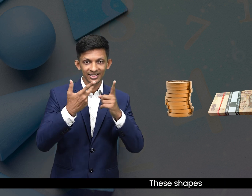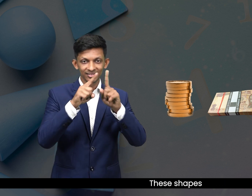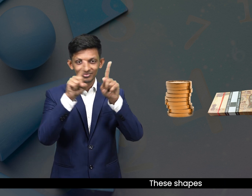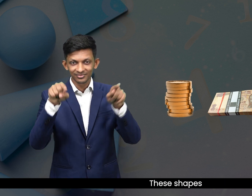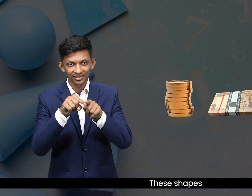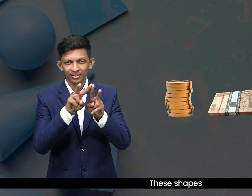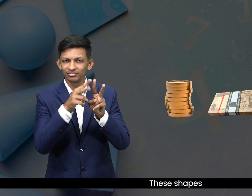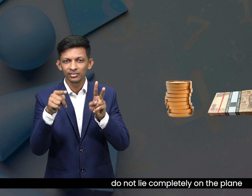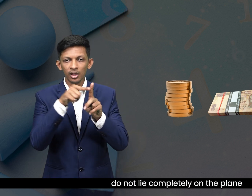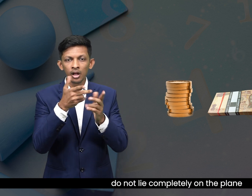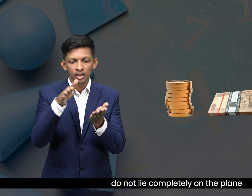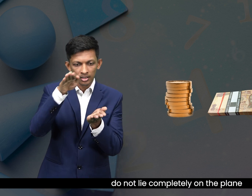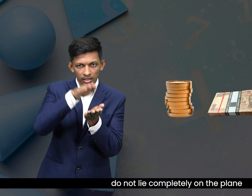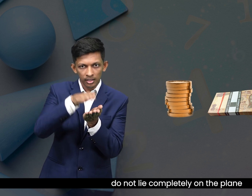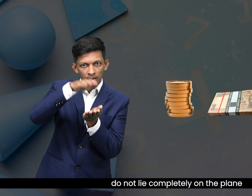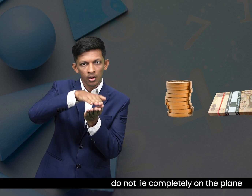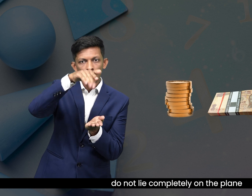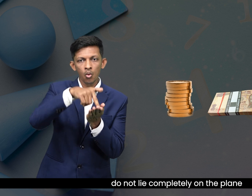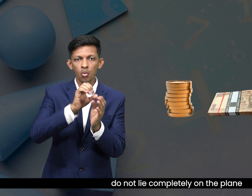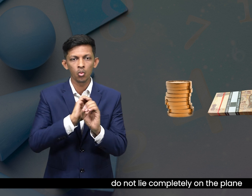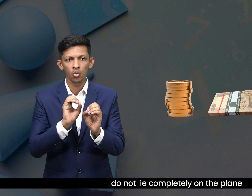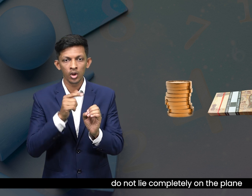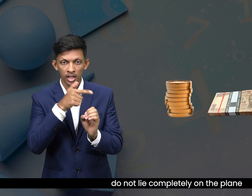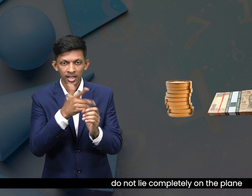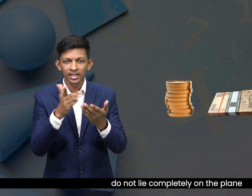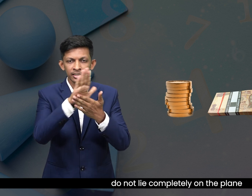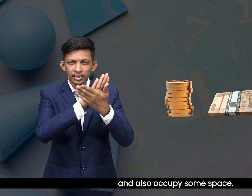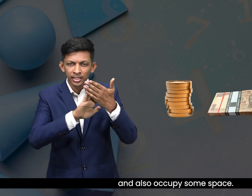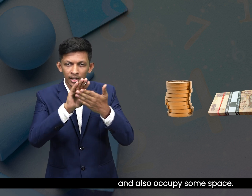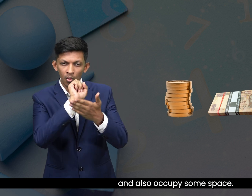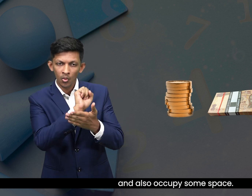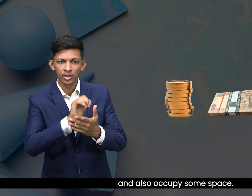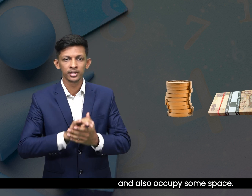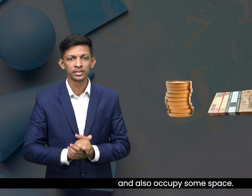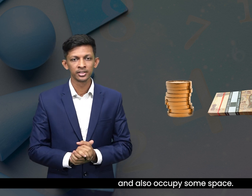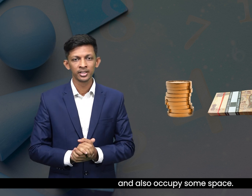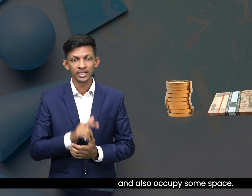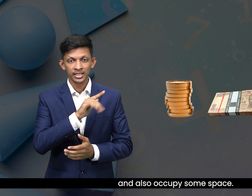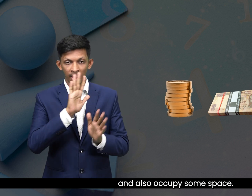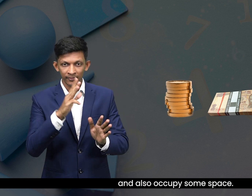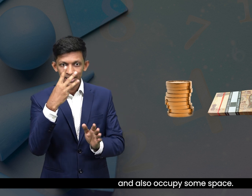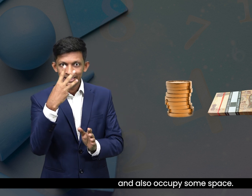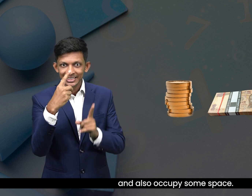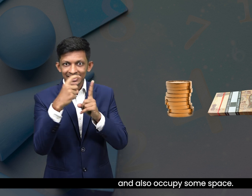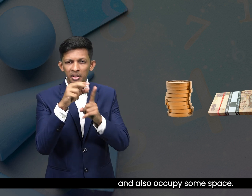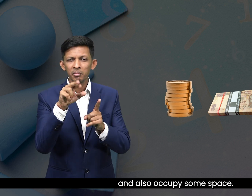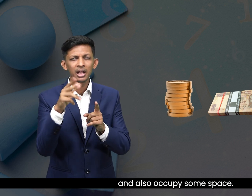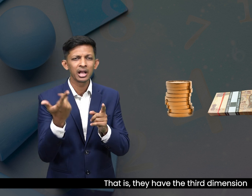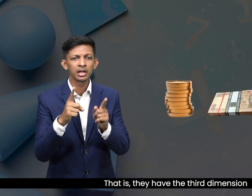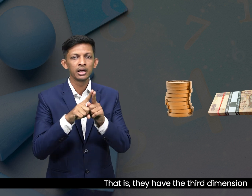These shapes do not lie completely on the plane and also occupy some space. That is,